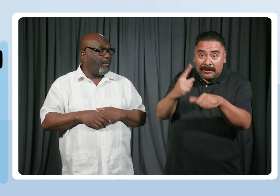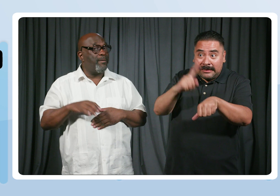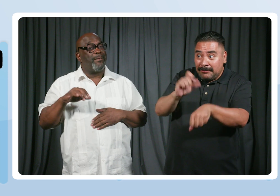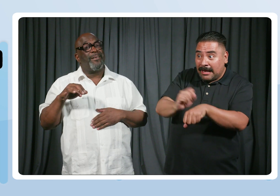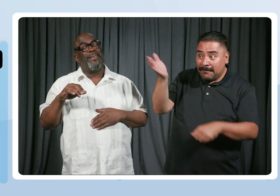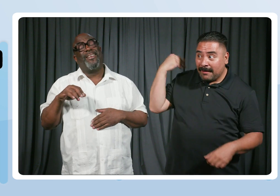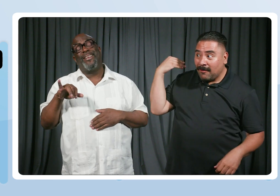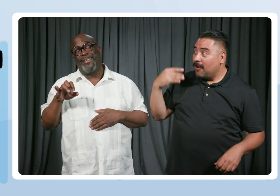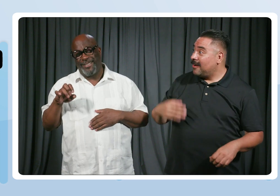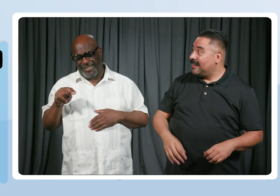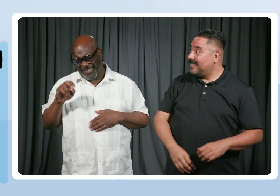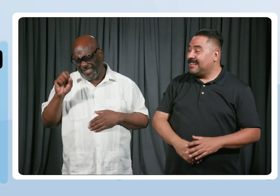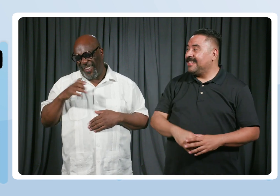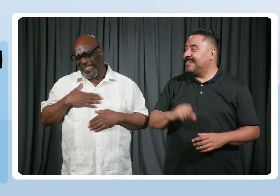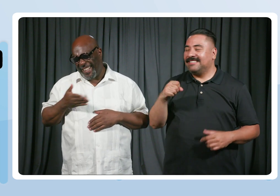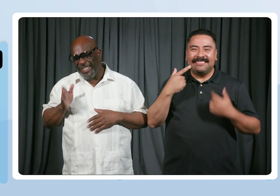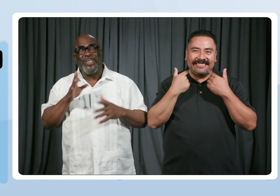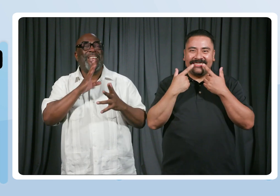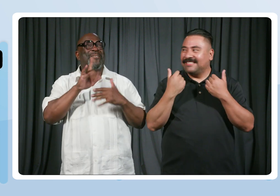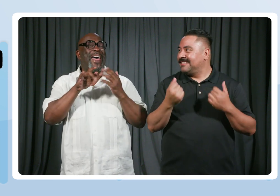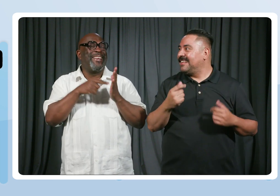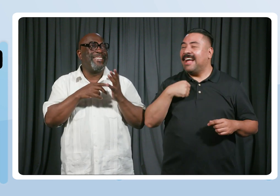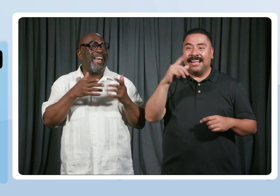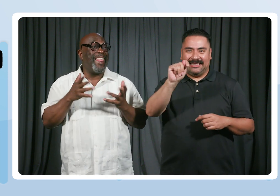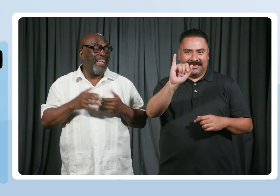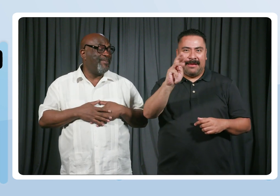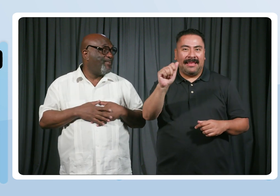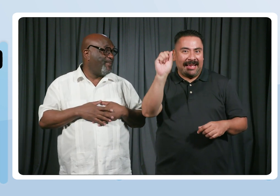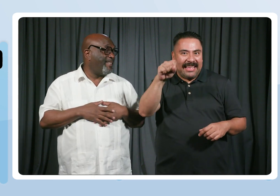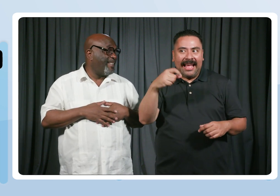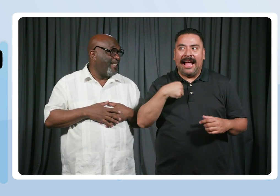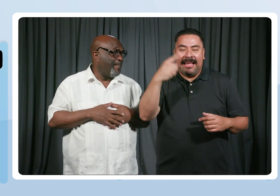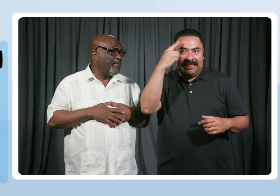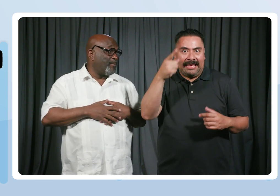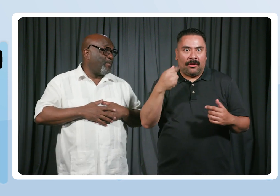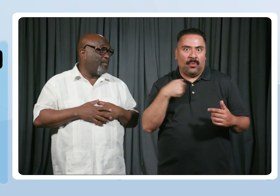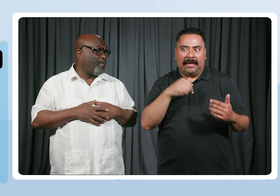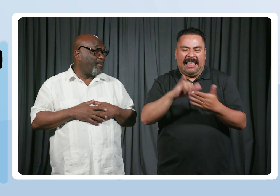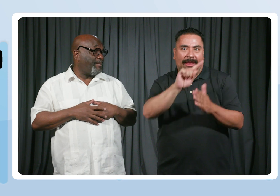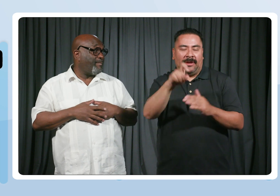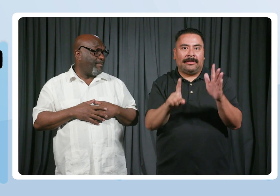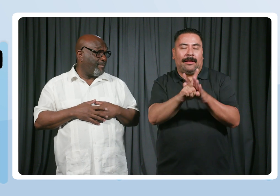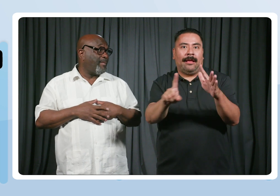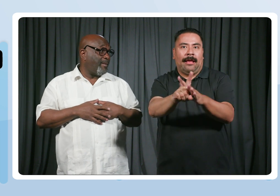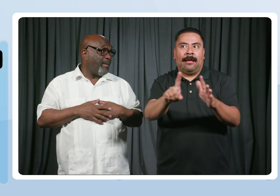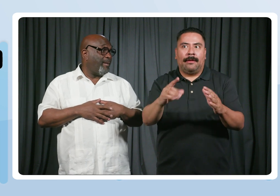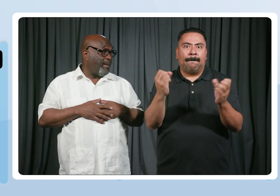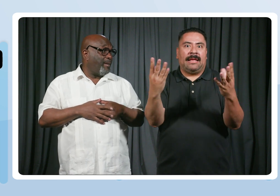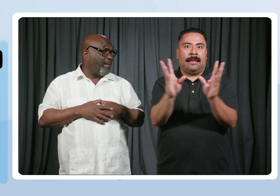gosh. Yeah, we've talked about this a lot. Yeah, we've talked about this a lot. I think we've had this as a warm-up question in multiple meetings. I've said that my